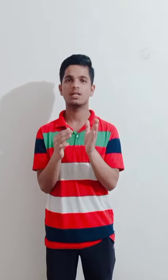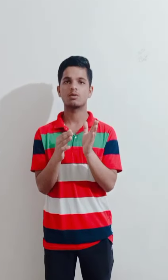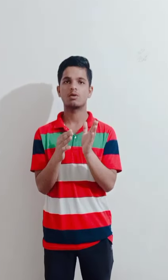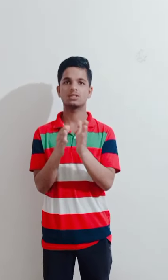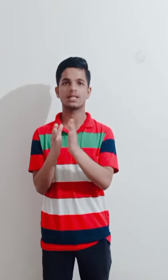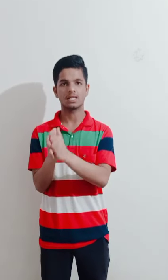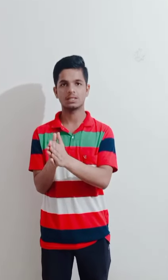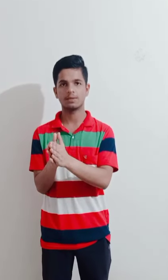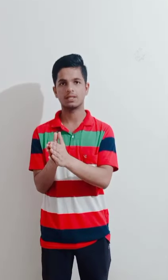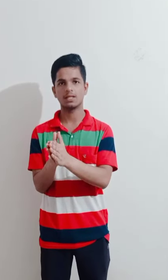the